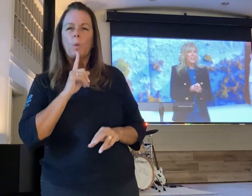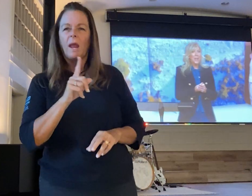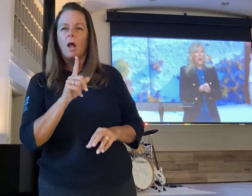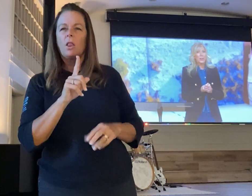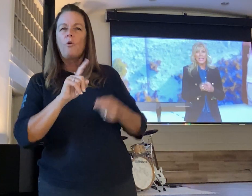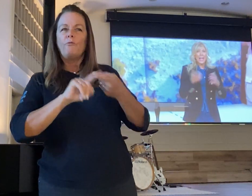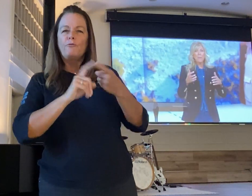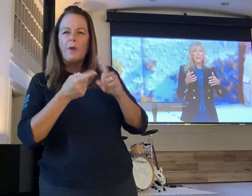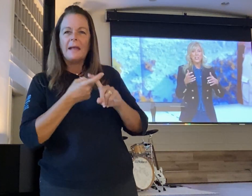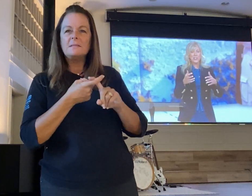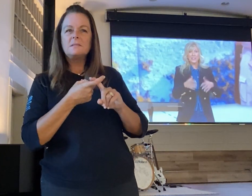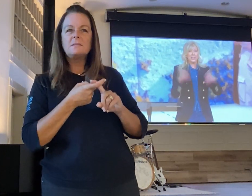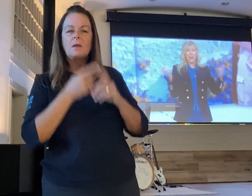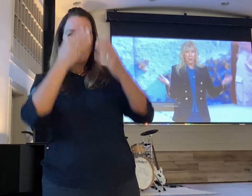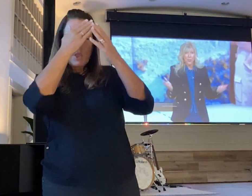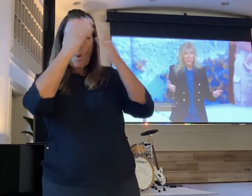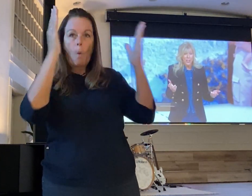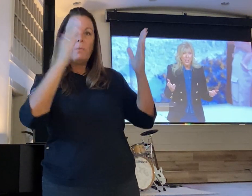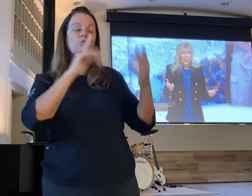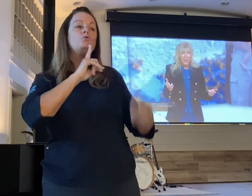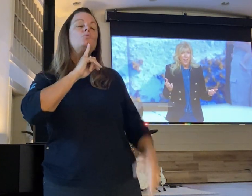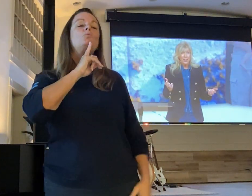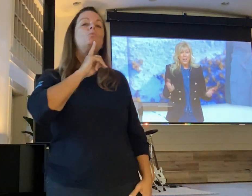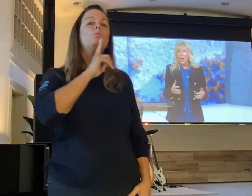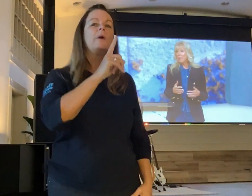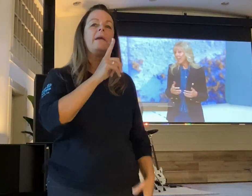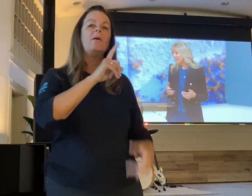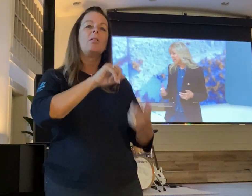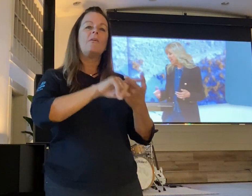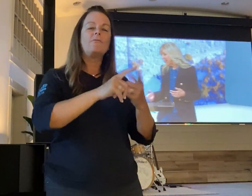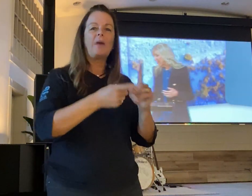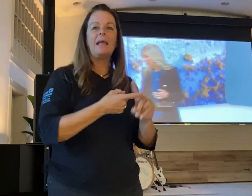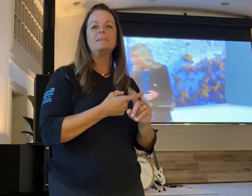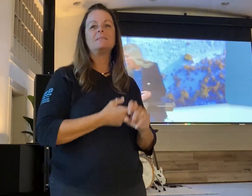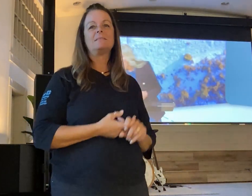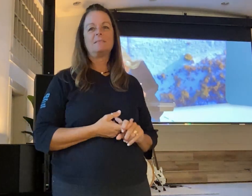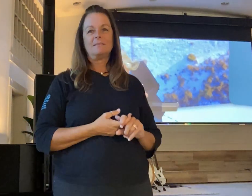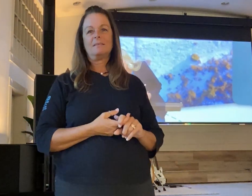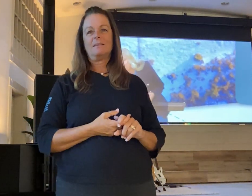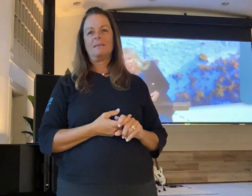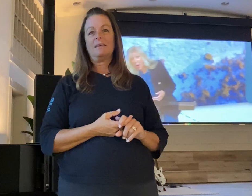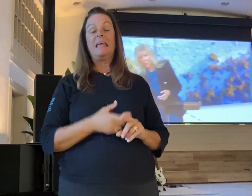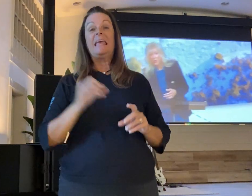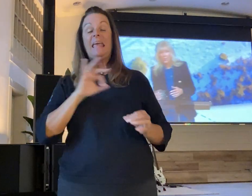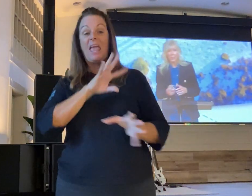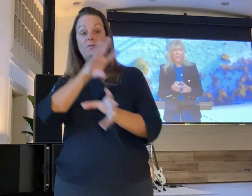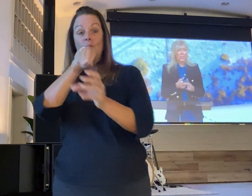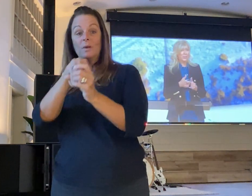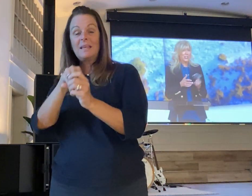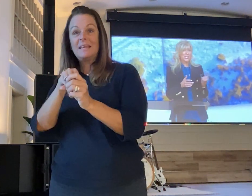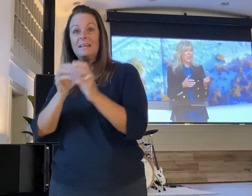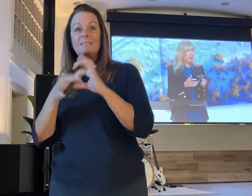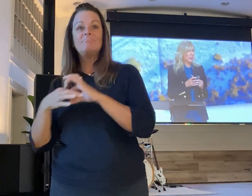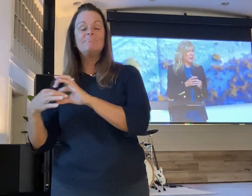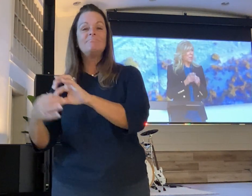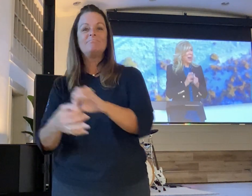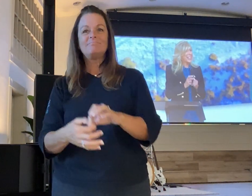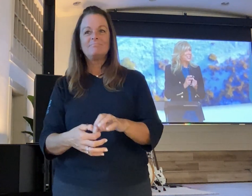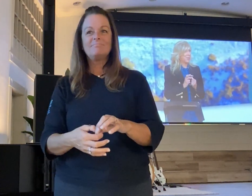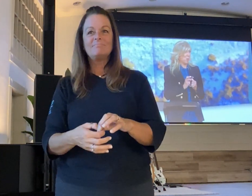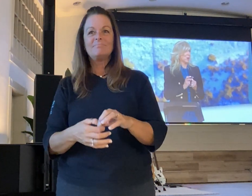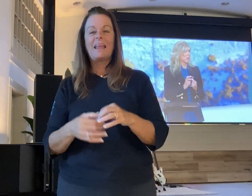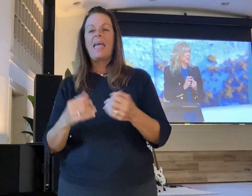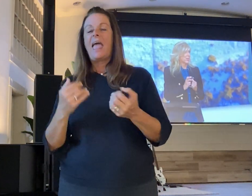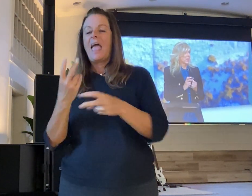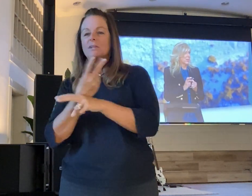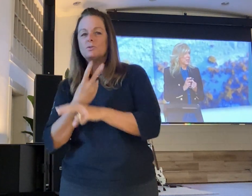about, they can't be just discovered. Diamonds are found. They're not just found,